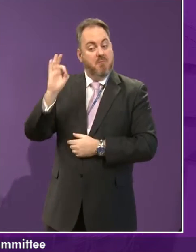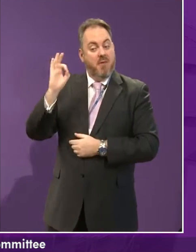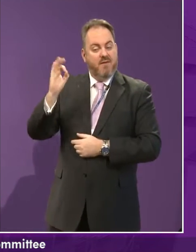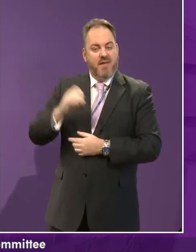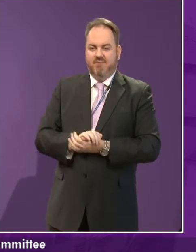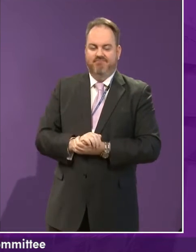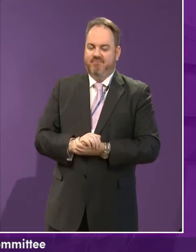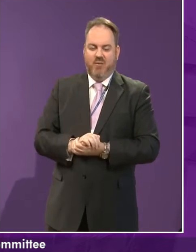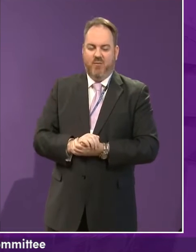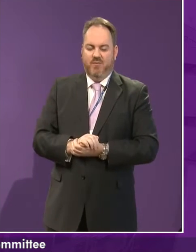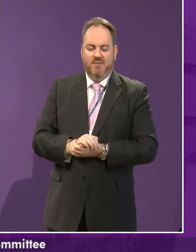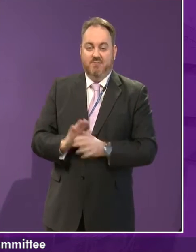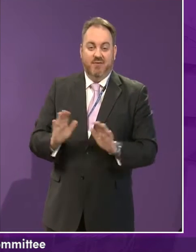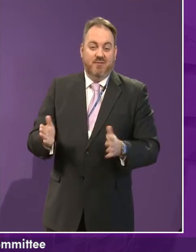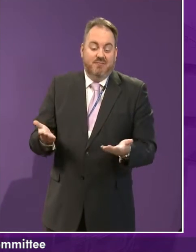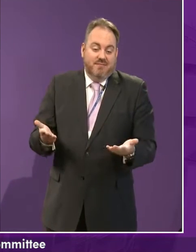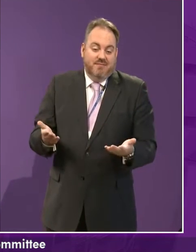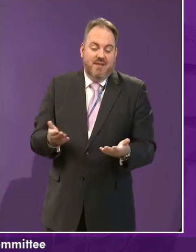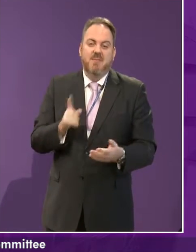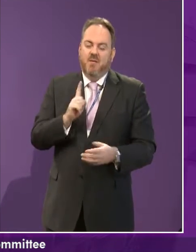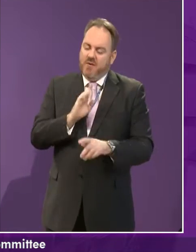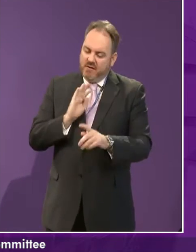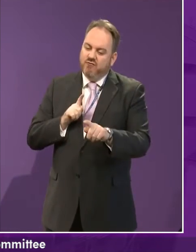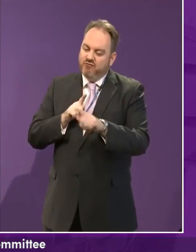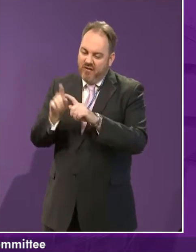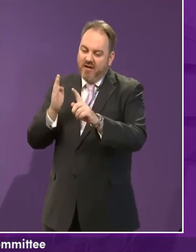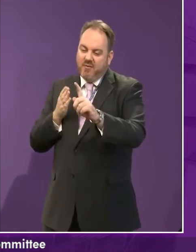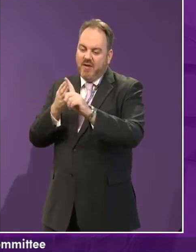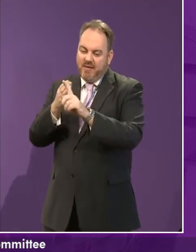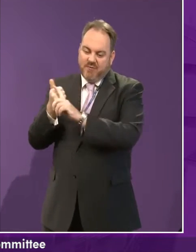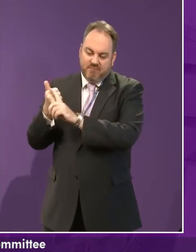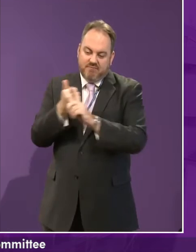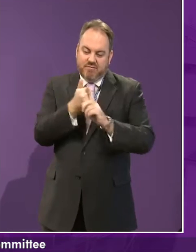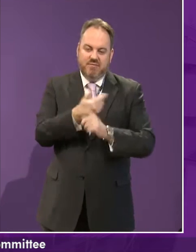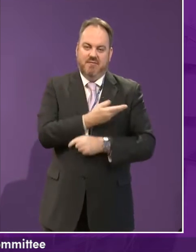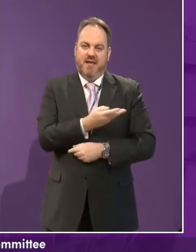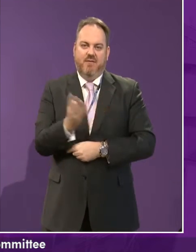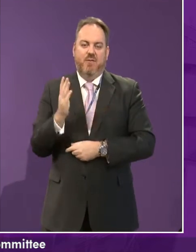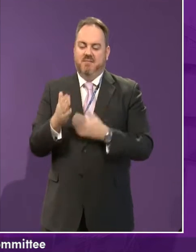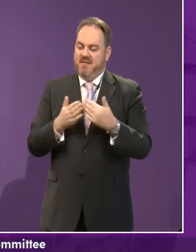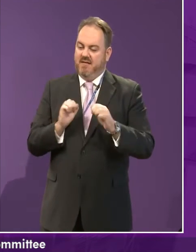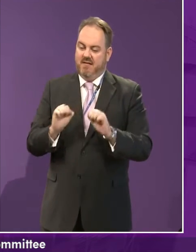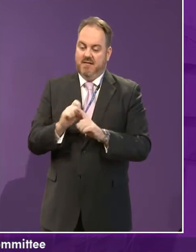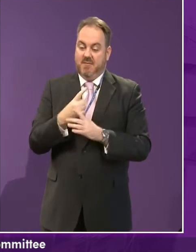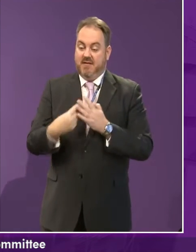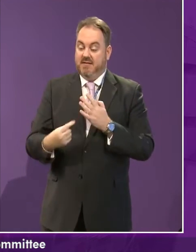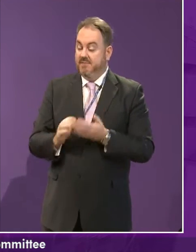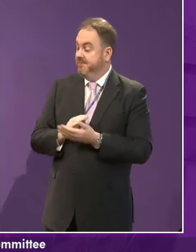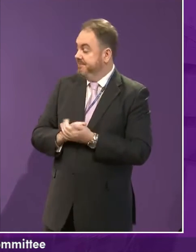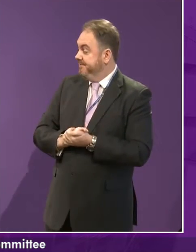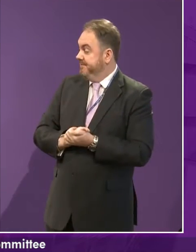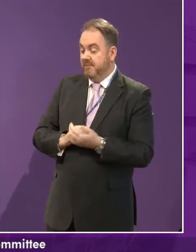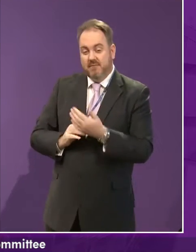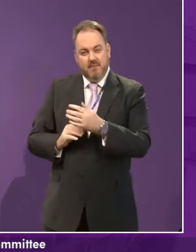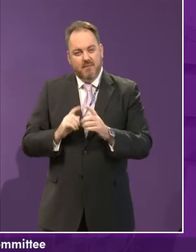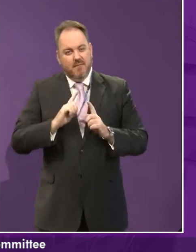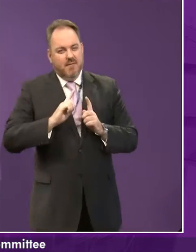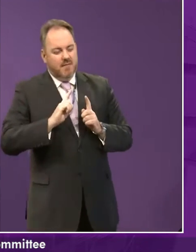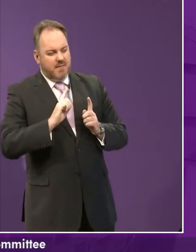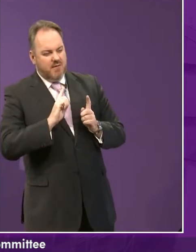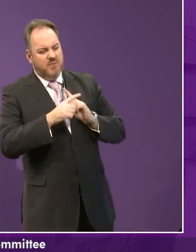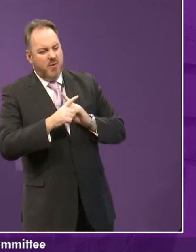place that they are engaging with the rest of the student body. Yeah, thank you. I think just if I could come in as a bookend on that, one of the things I was really struck by